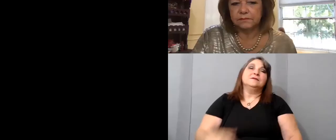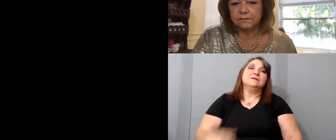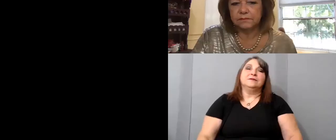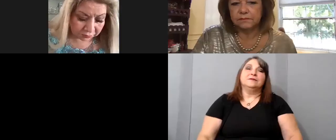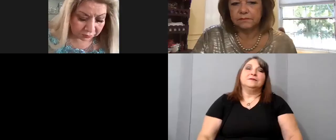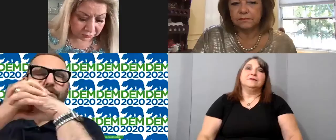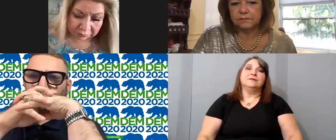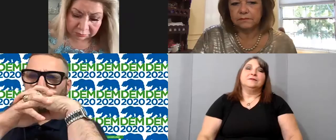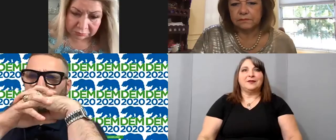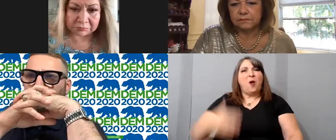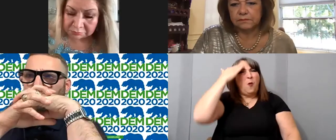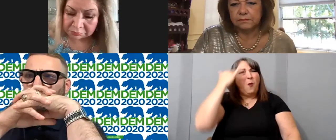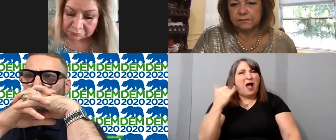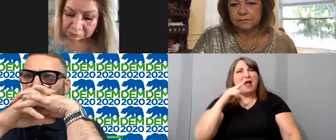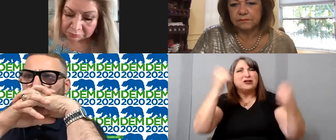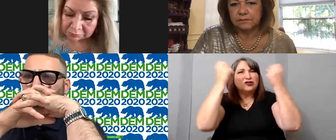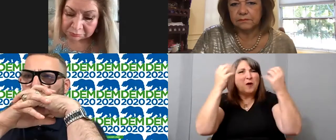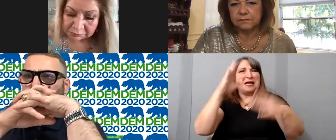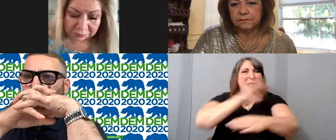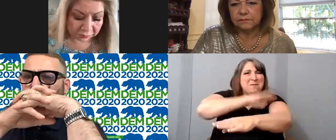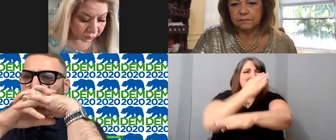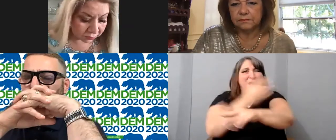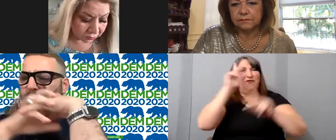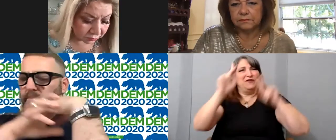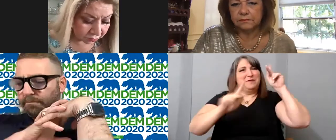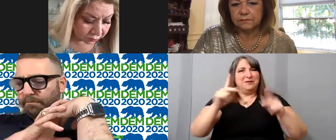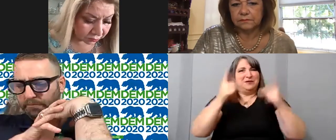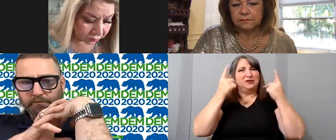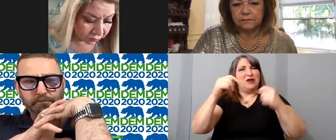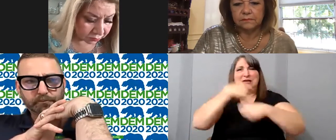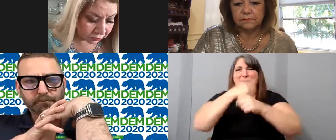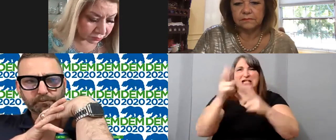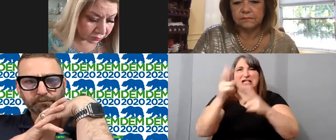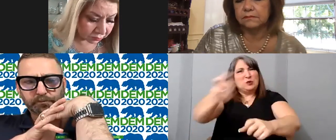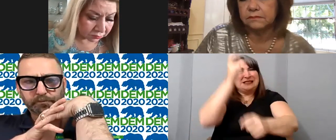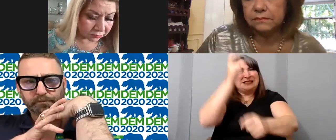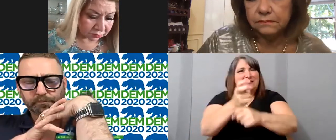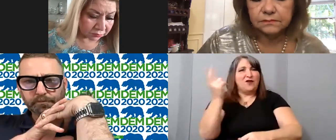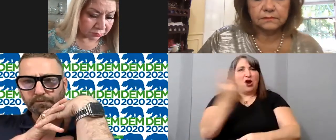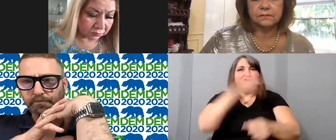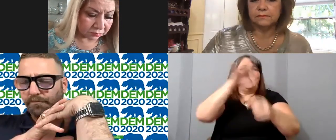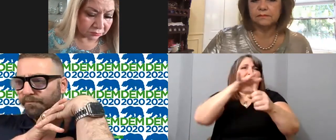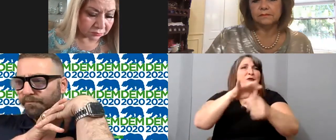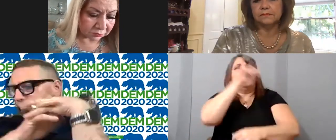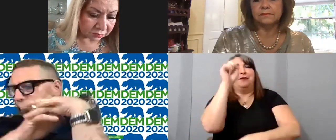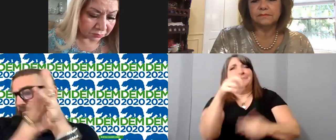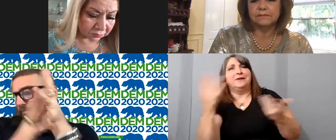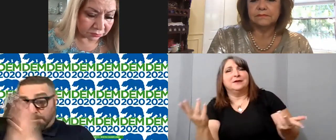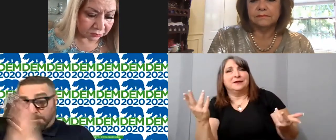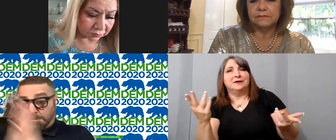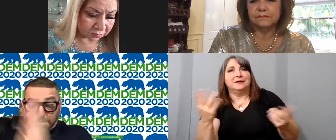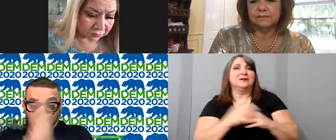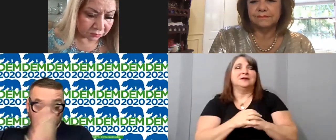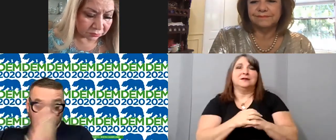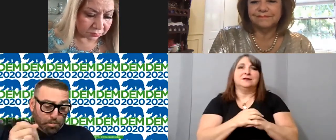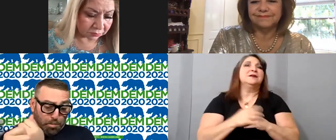Why are so many powerful people trying to make it so difficult for us to vote? Keeps me